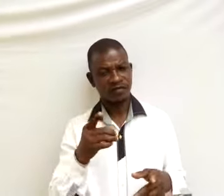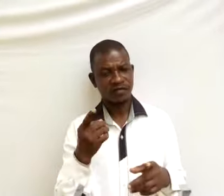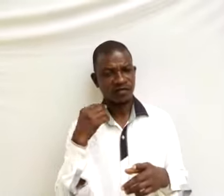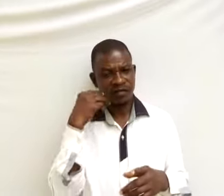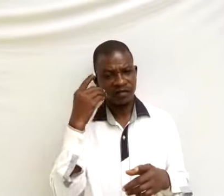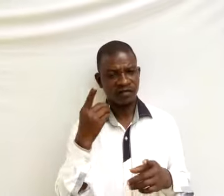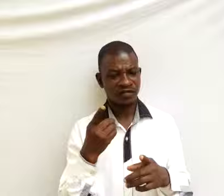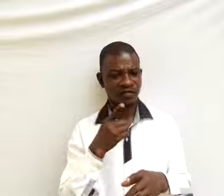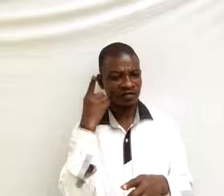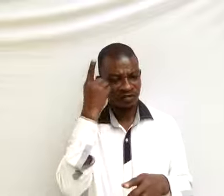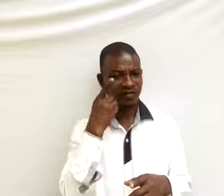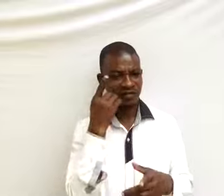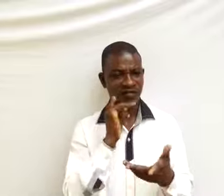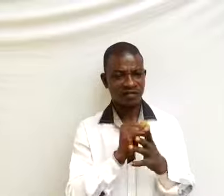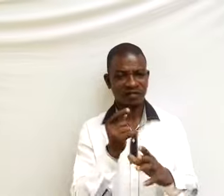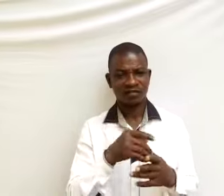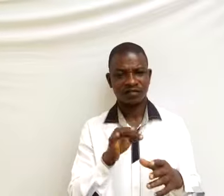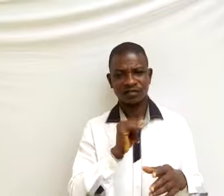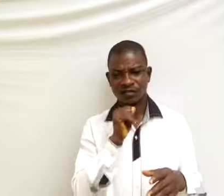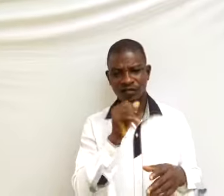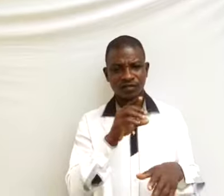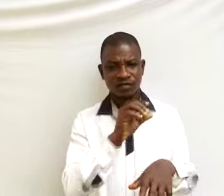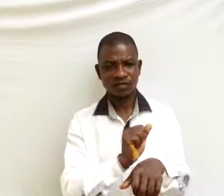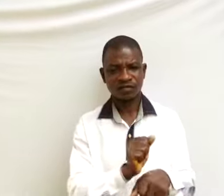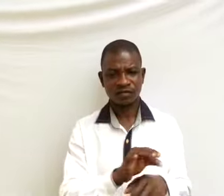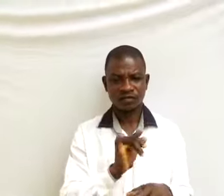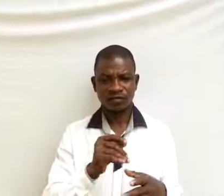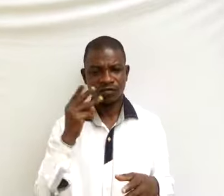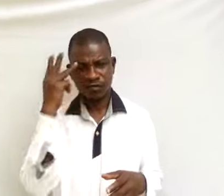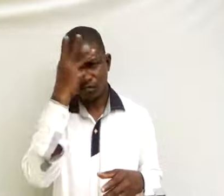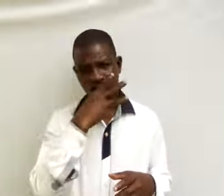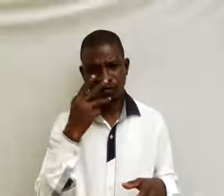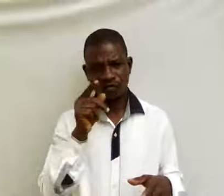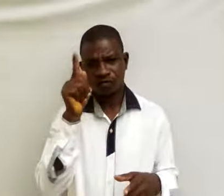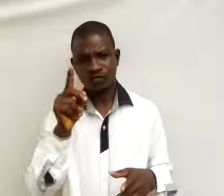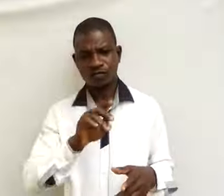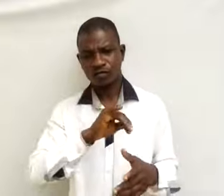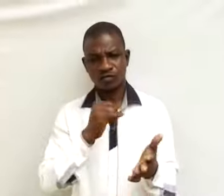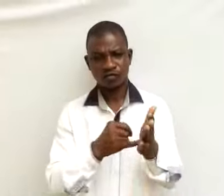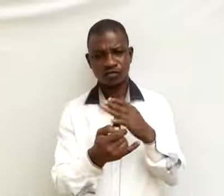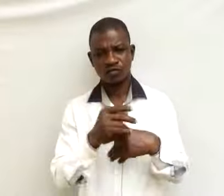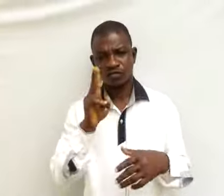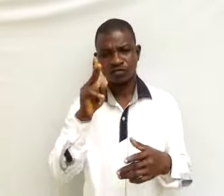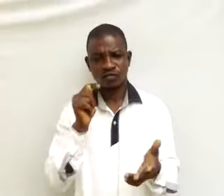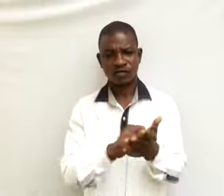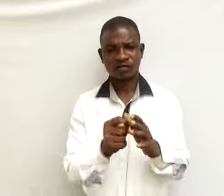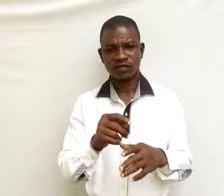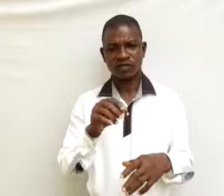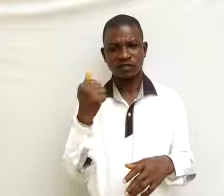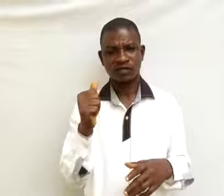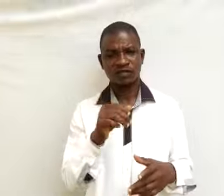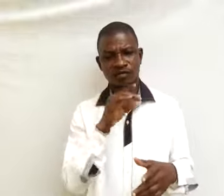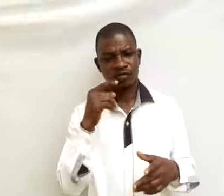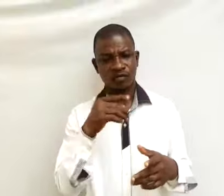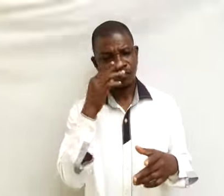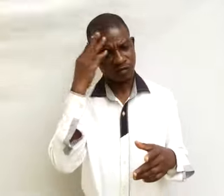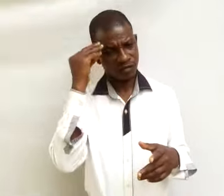vicious consequences of unemployment. This is WASC, June 2010. What we experience daily is an example